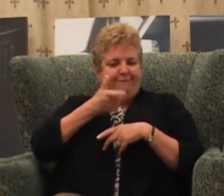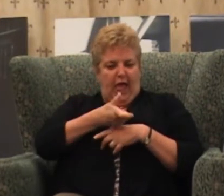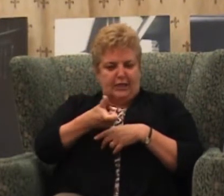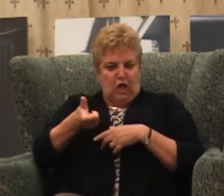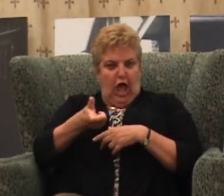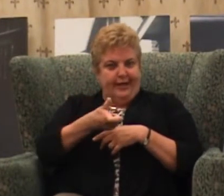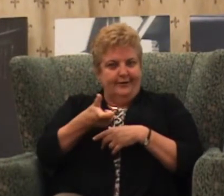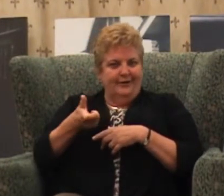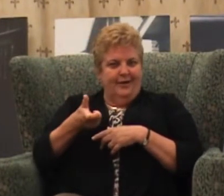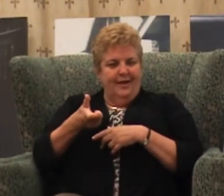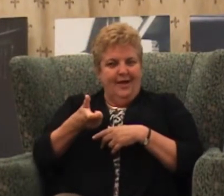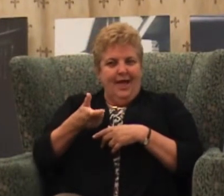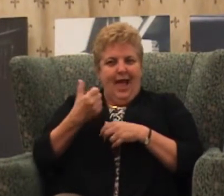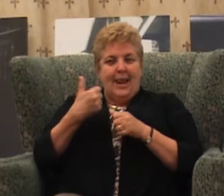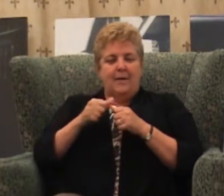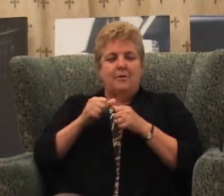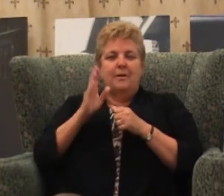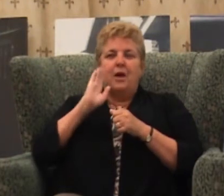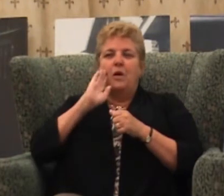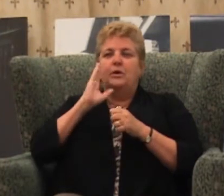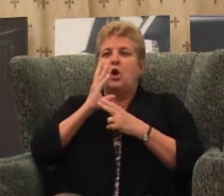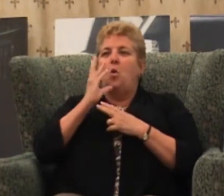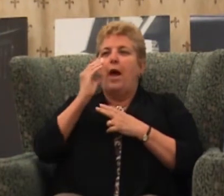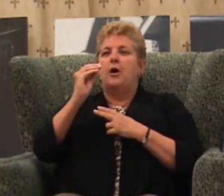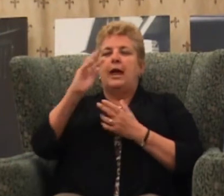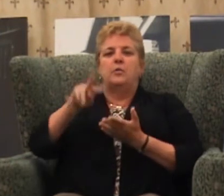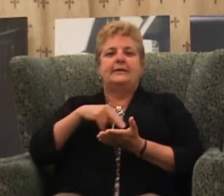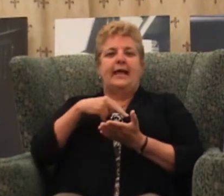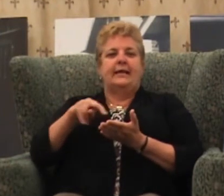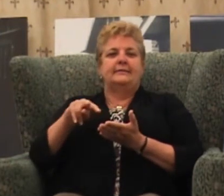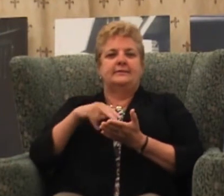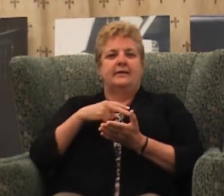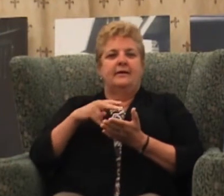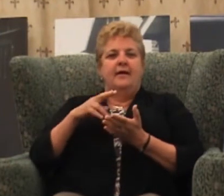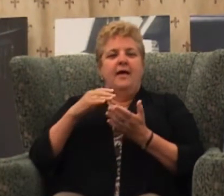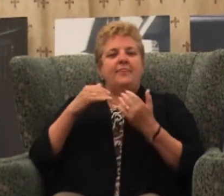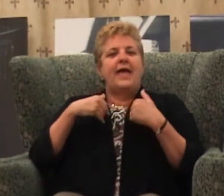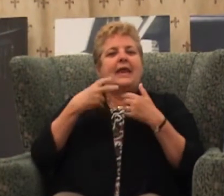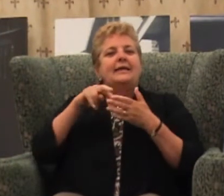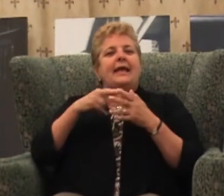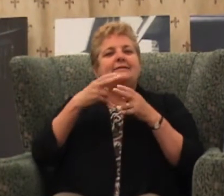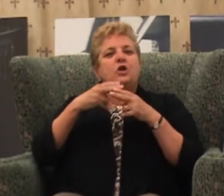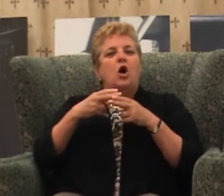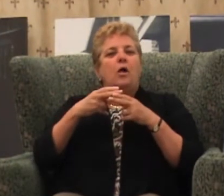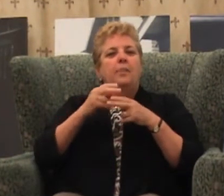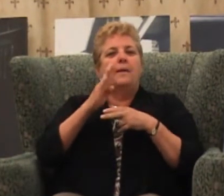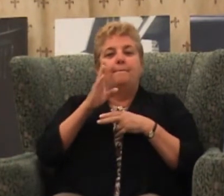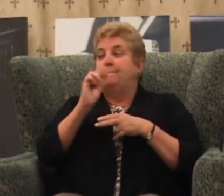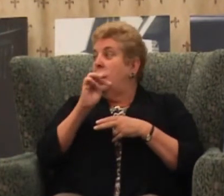I would be out on the dance floor, and they had a dance called the Bump Out. And they said, Flash, and I was...